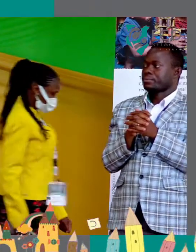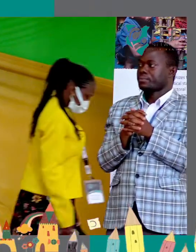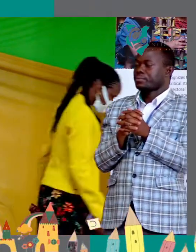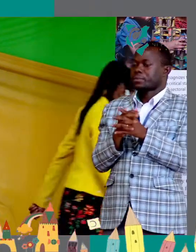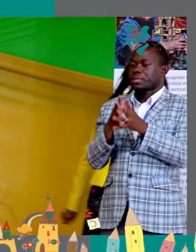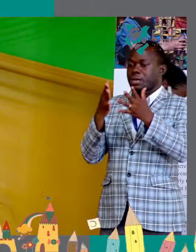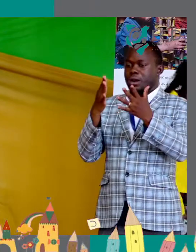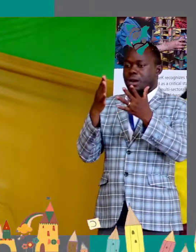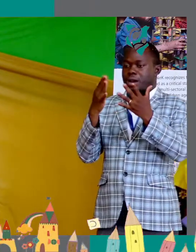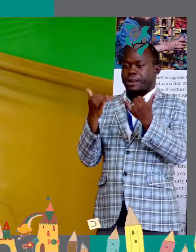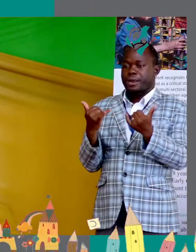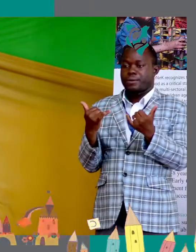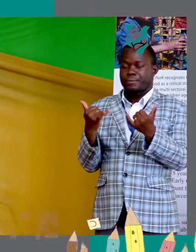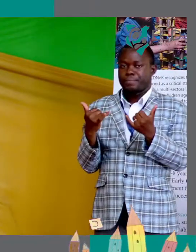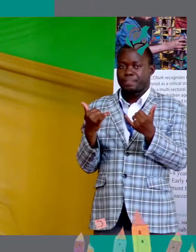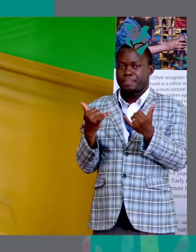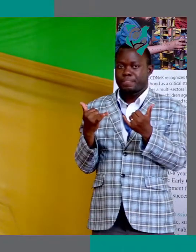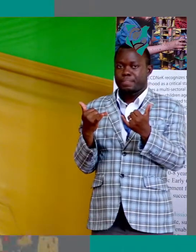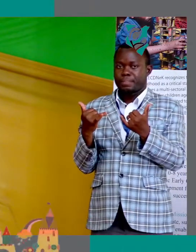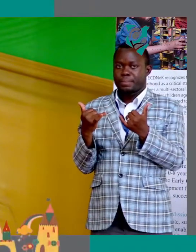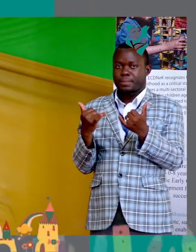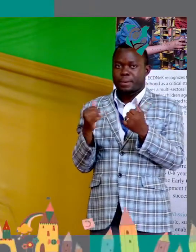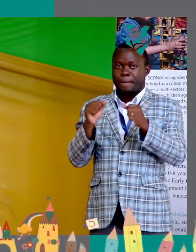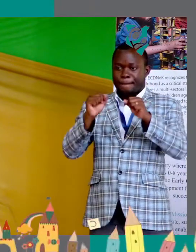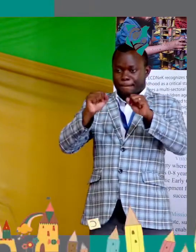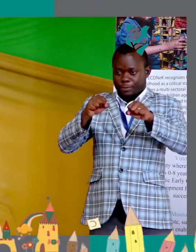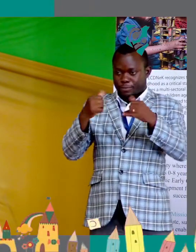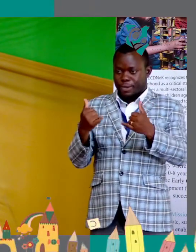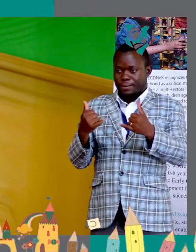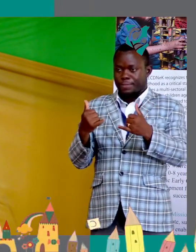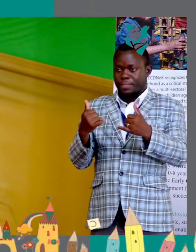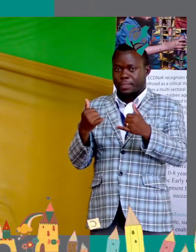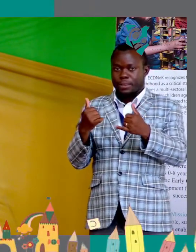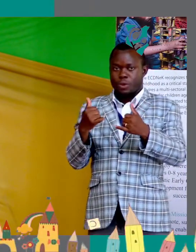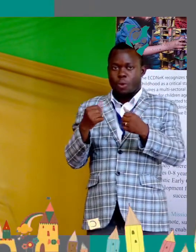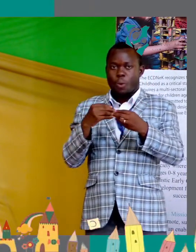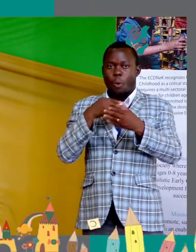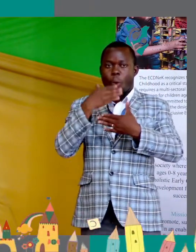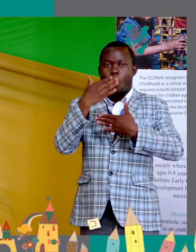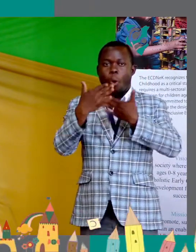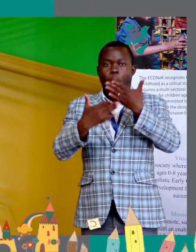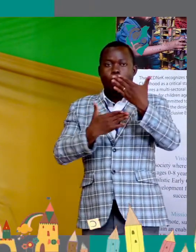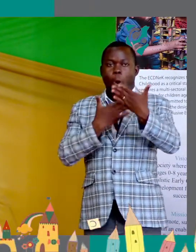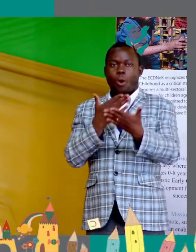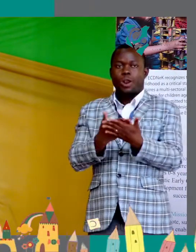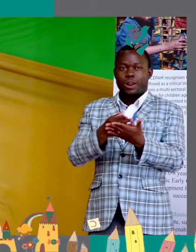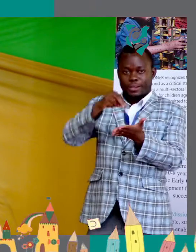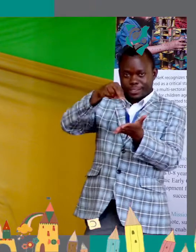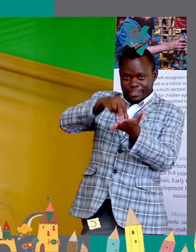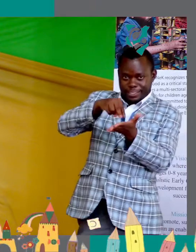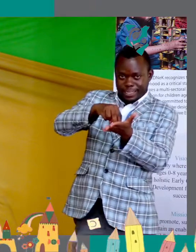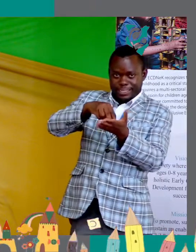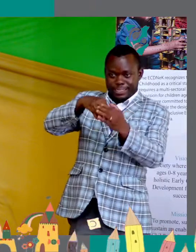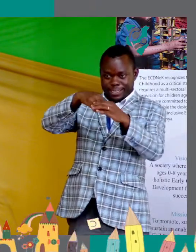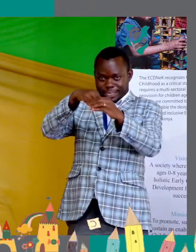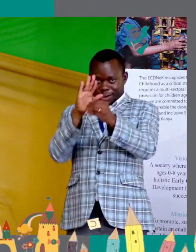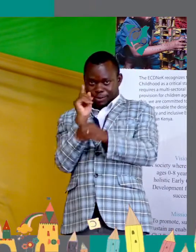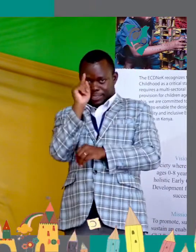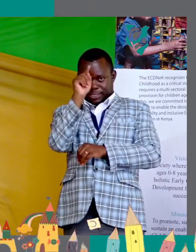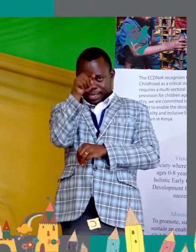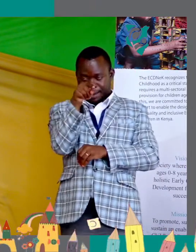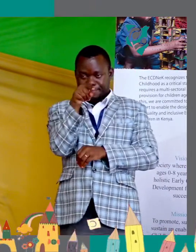Therefore, what we are going to do is we will stand out there, take the